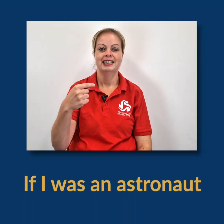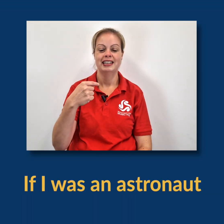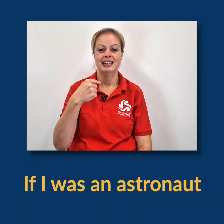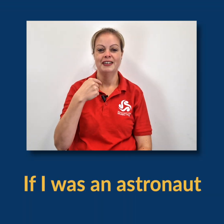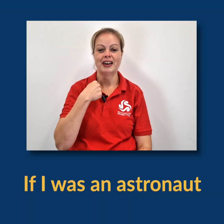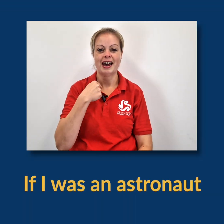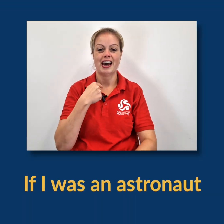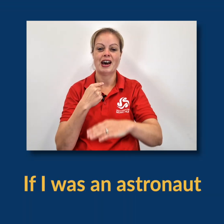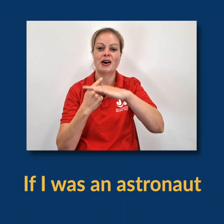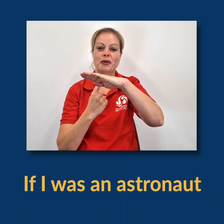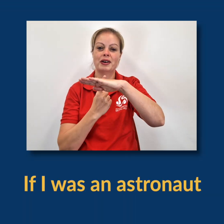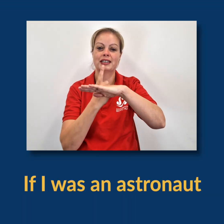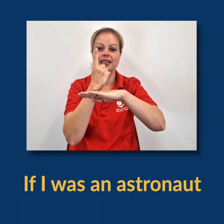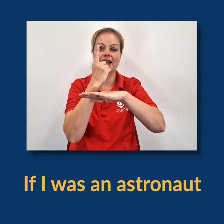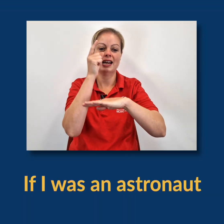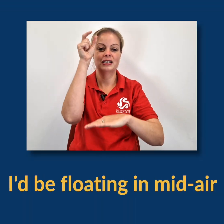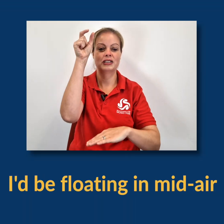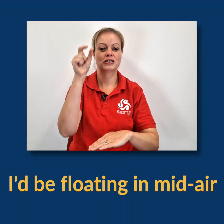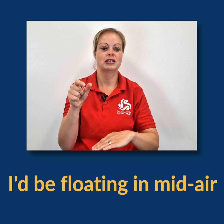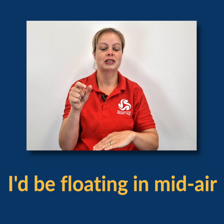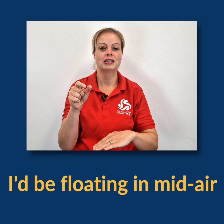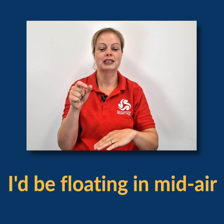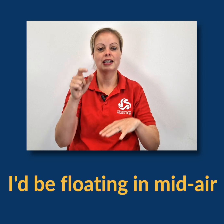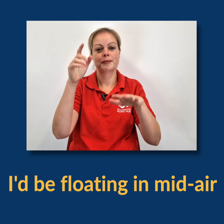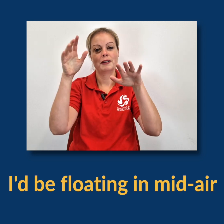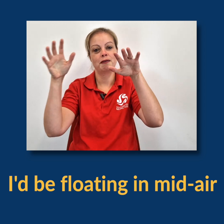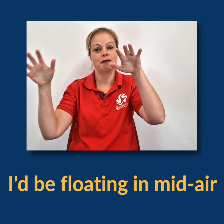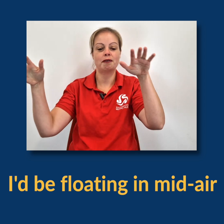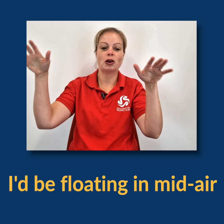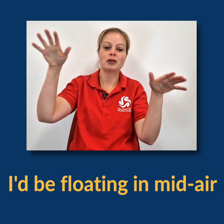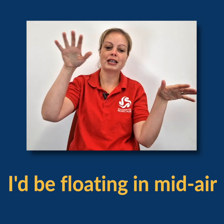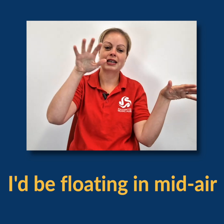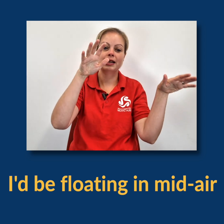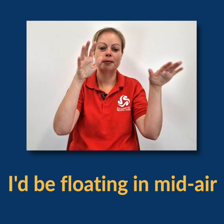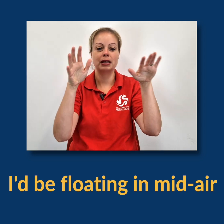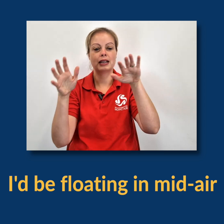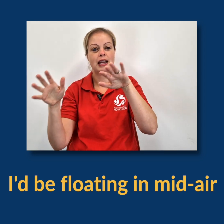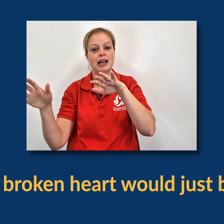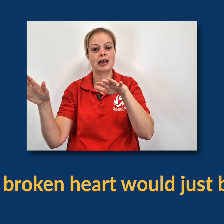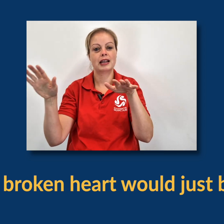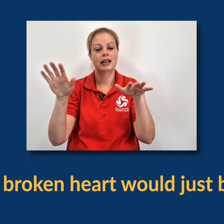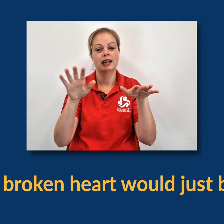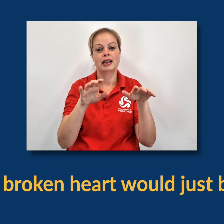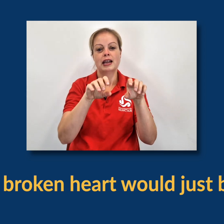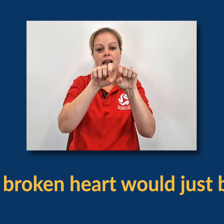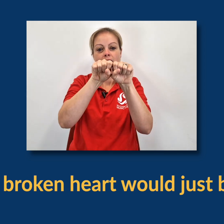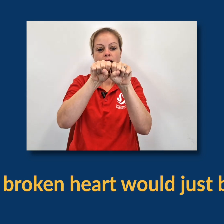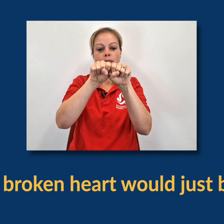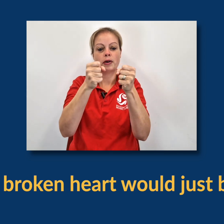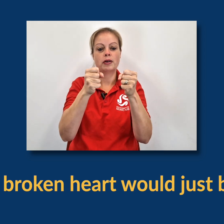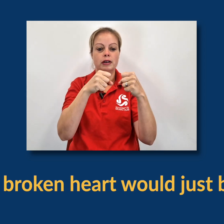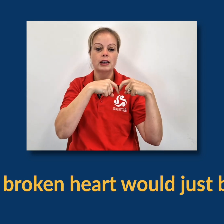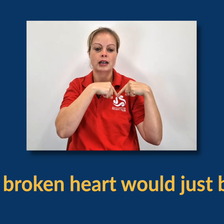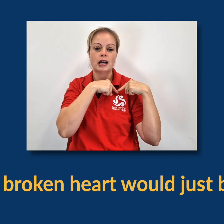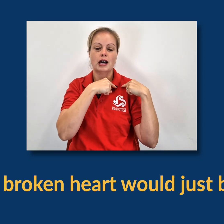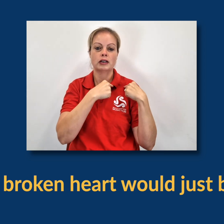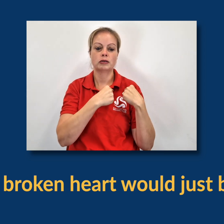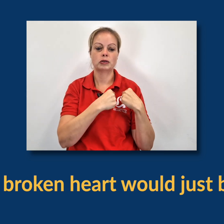If I was an astronaut, I'd be floating in midair, and a broken heart would